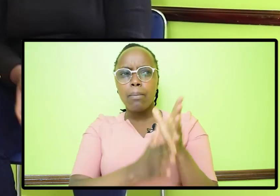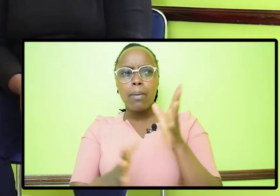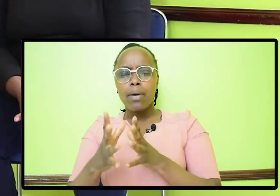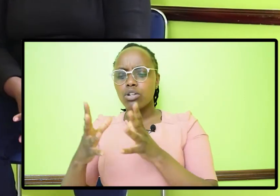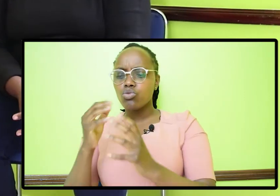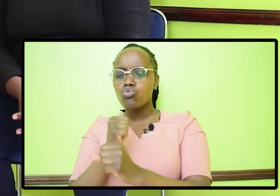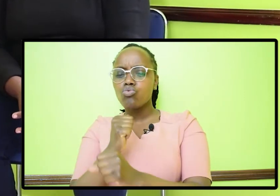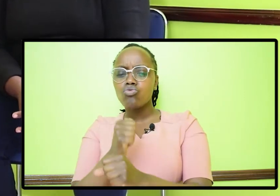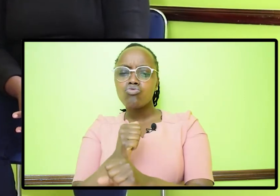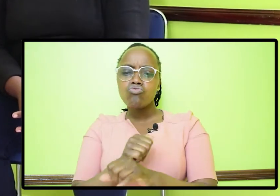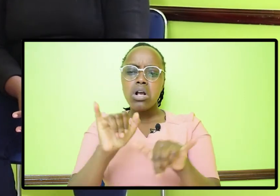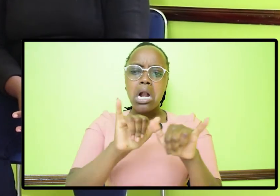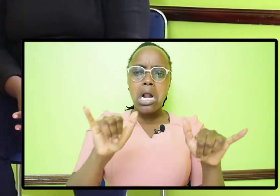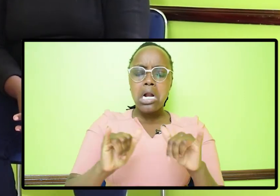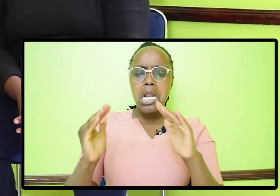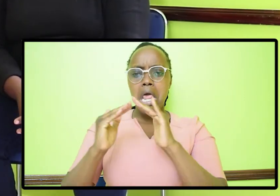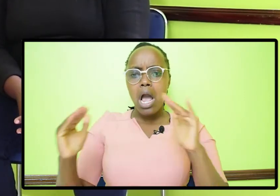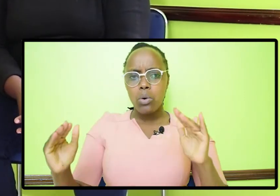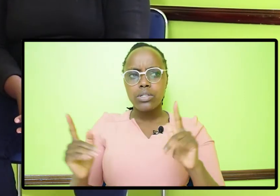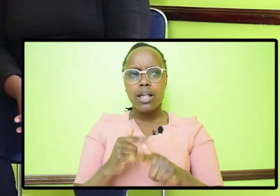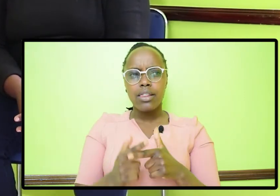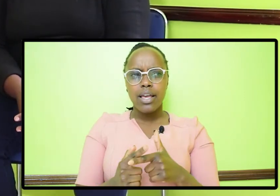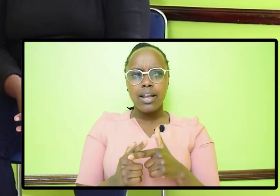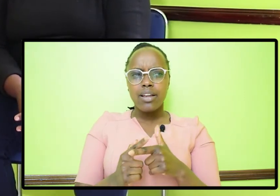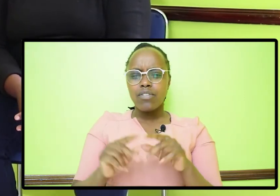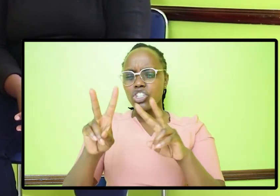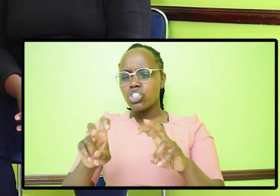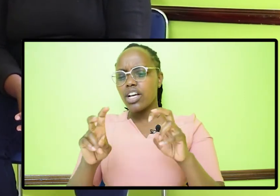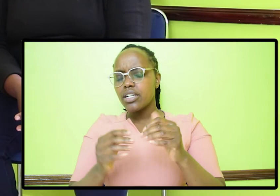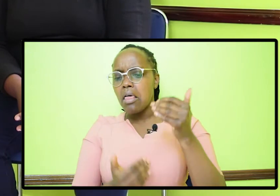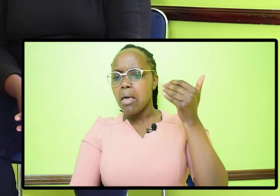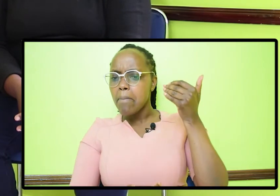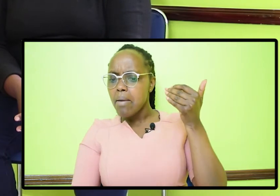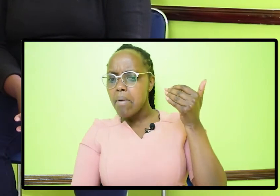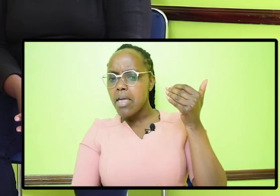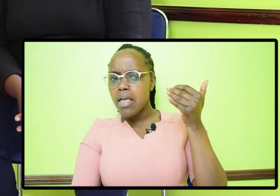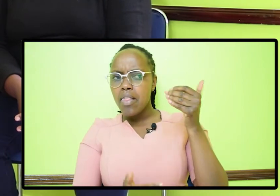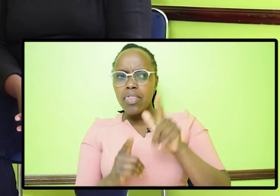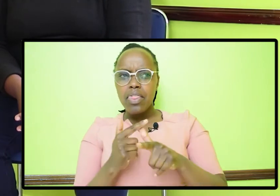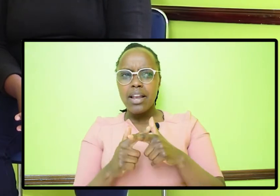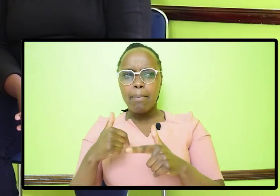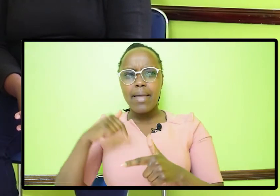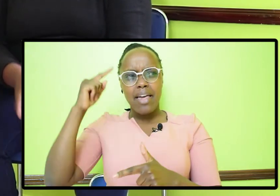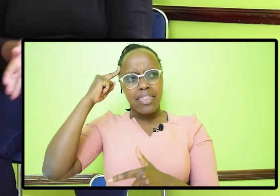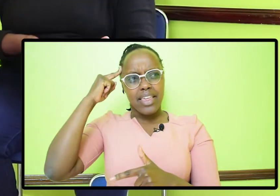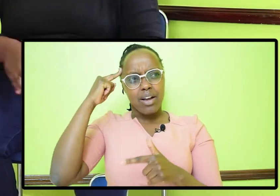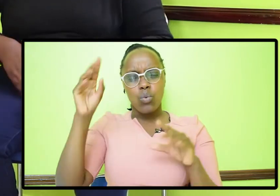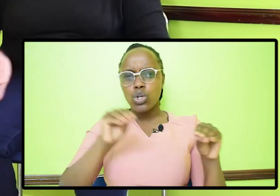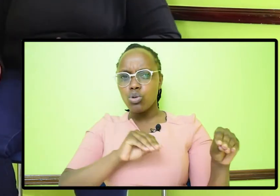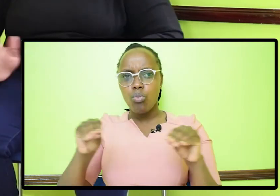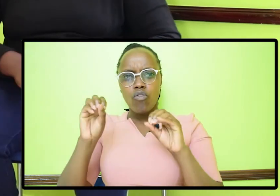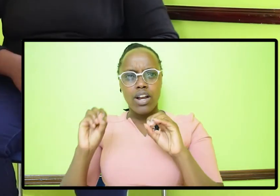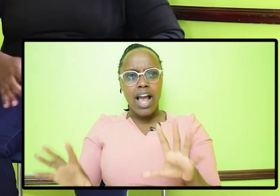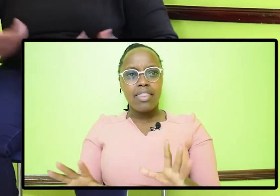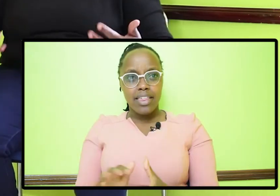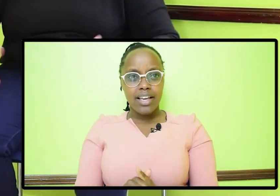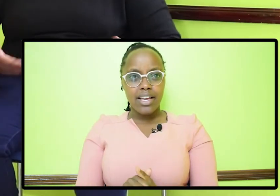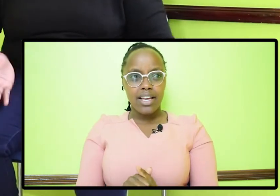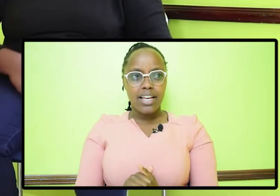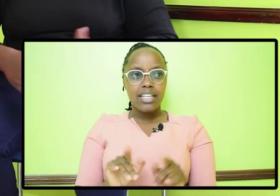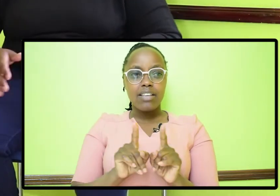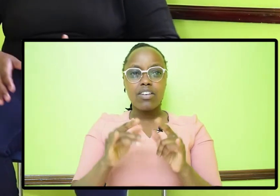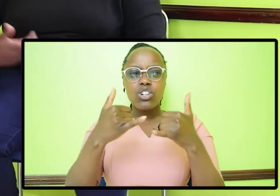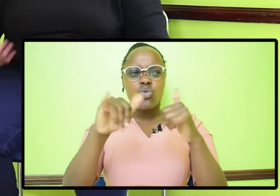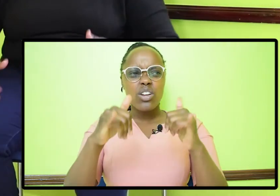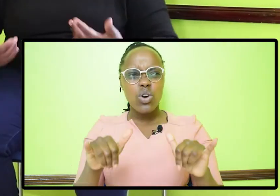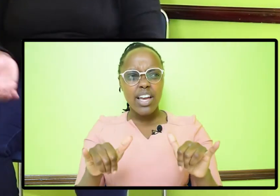work. I was preparing, doing my own things in the house. Yes. Checked on the baby. I think he was not moving at that time.